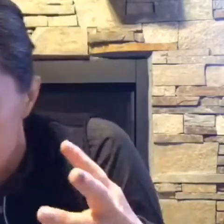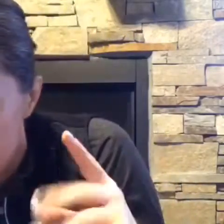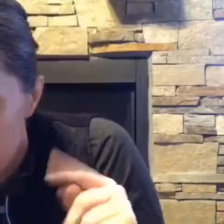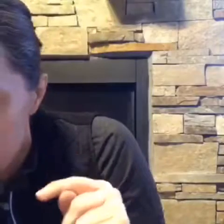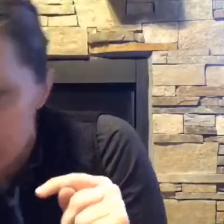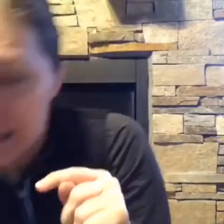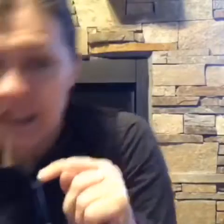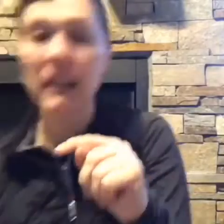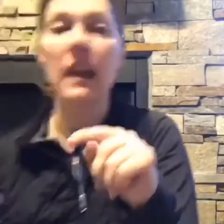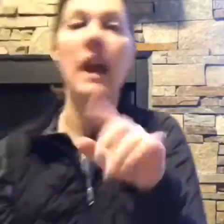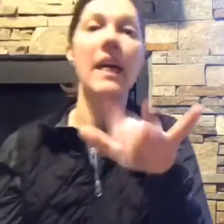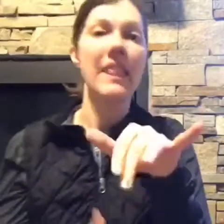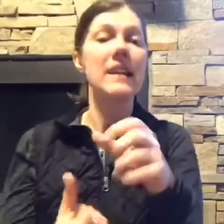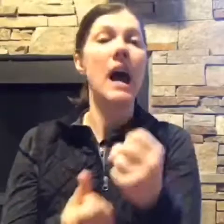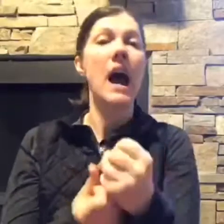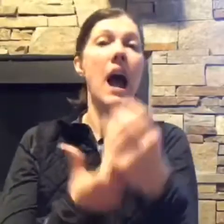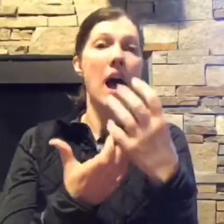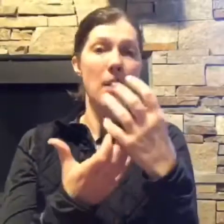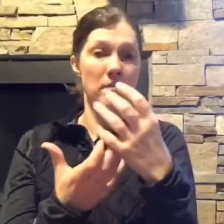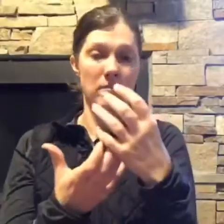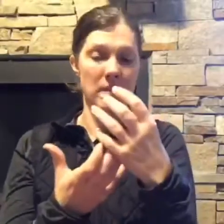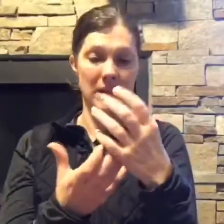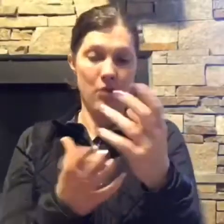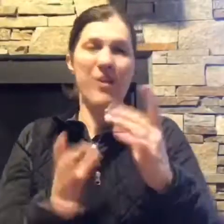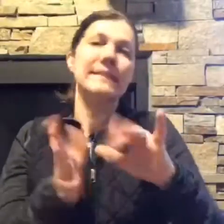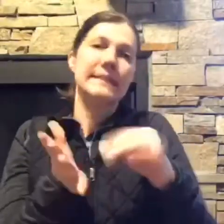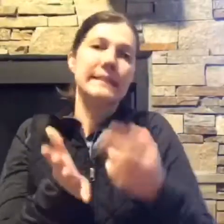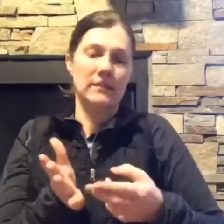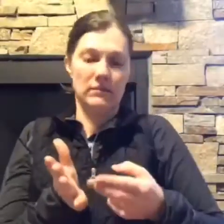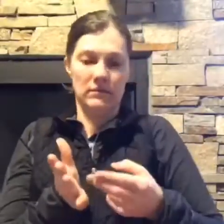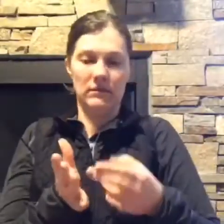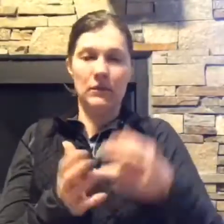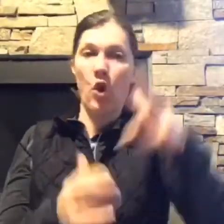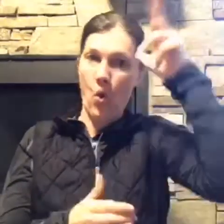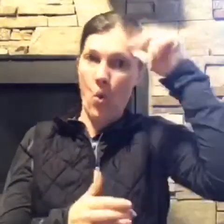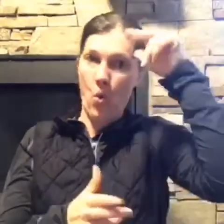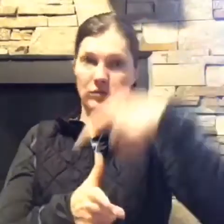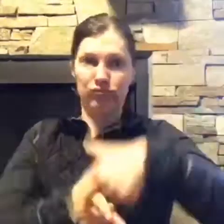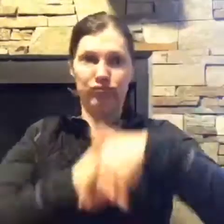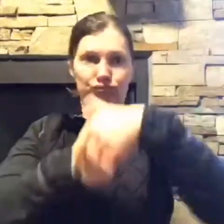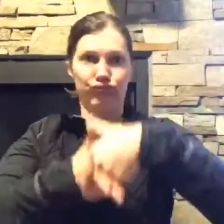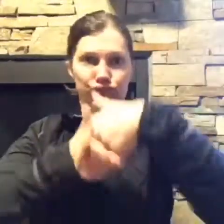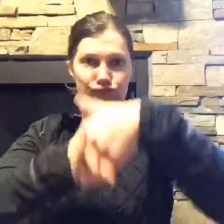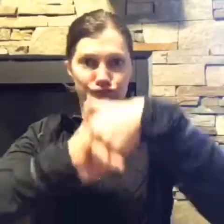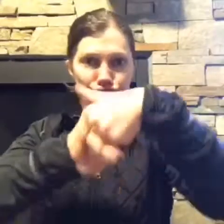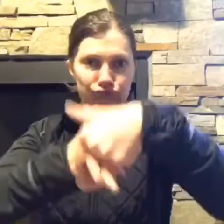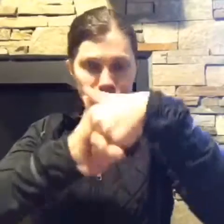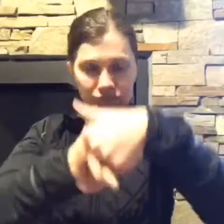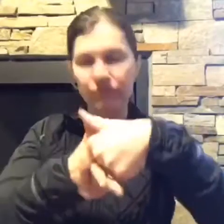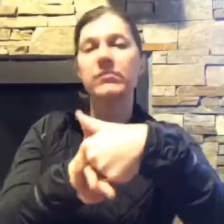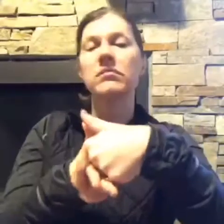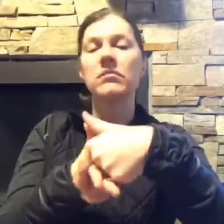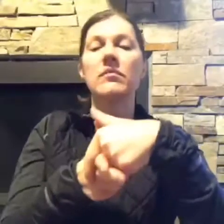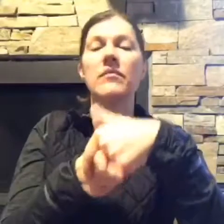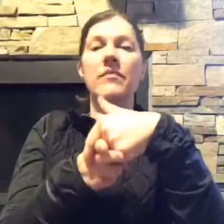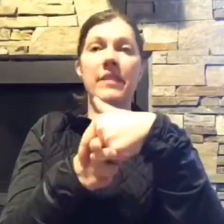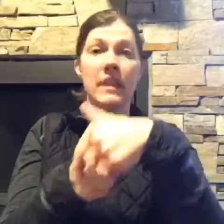horse, t seconds after it jumps during a steeplechase. So just picture a horse kind of running along, picture the horse